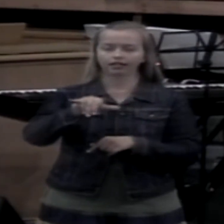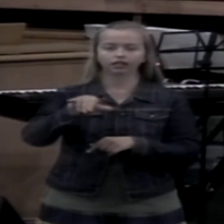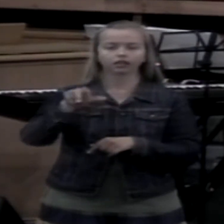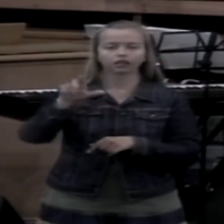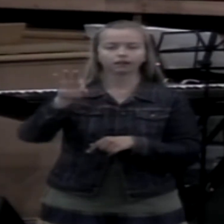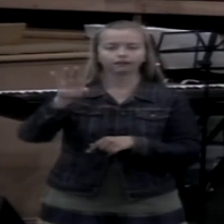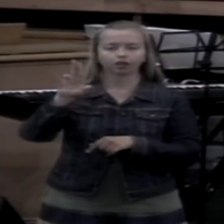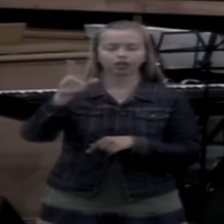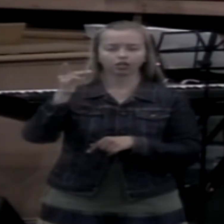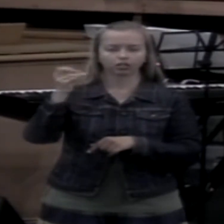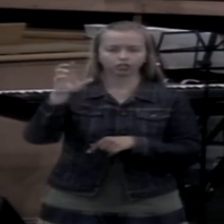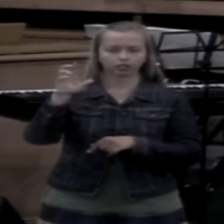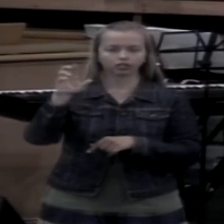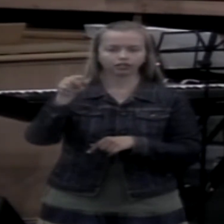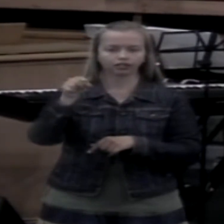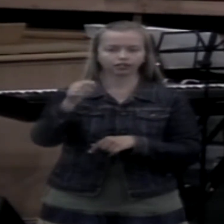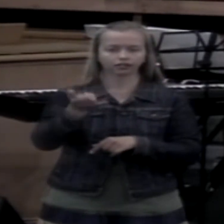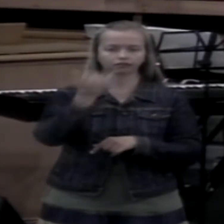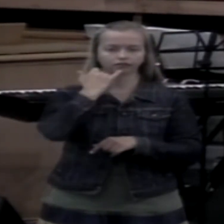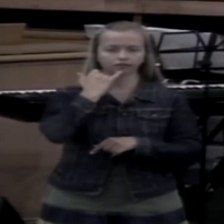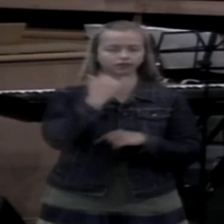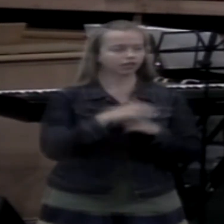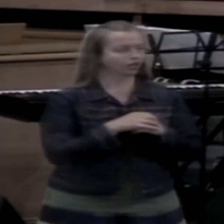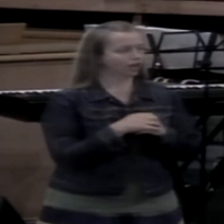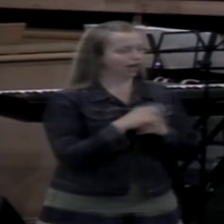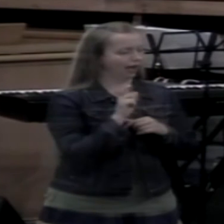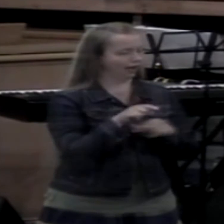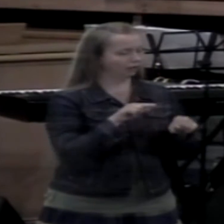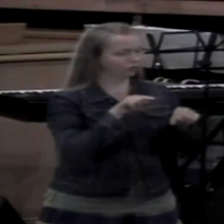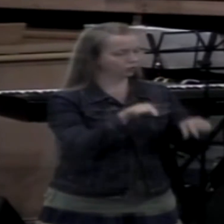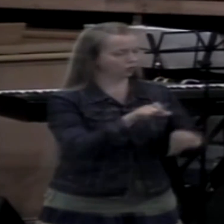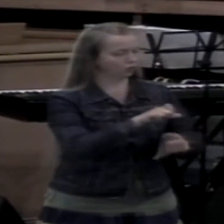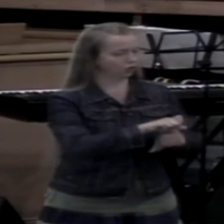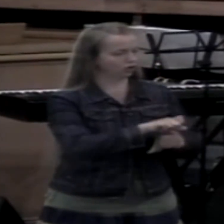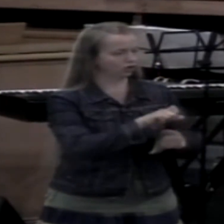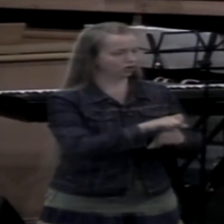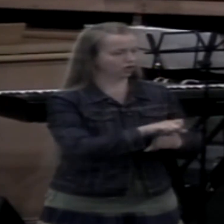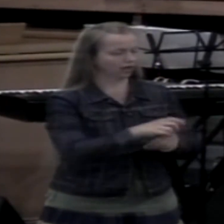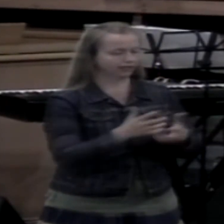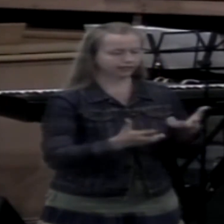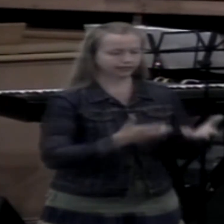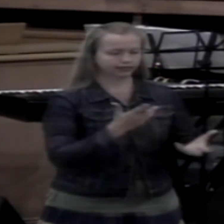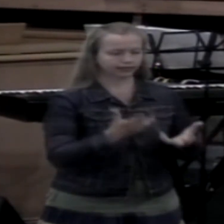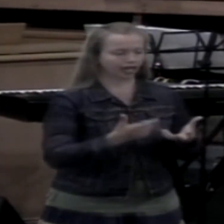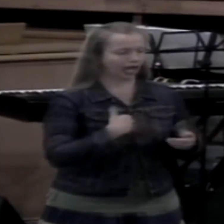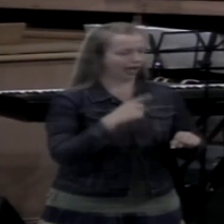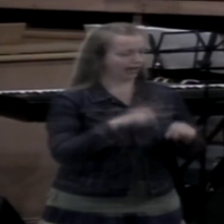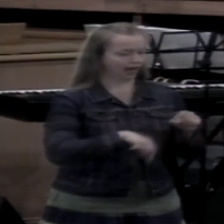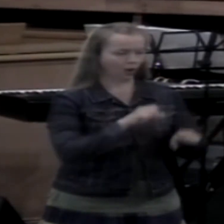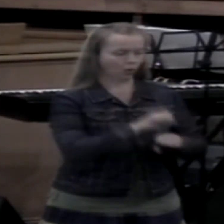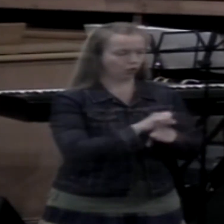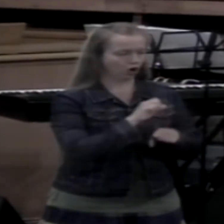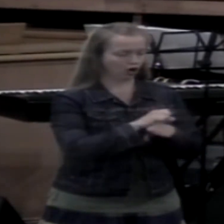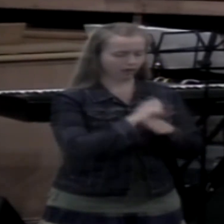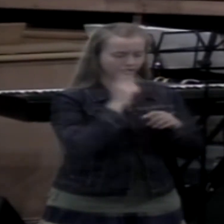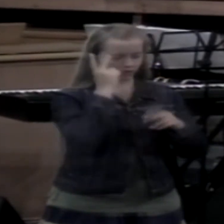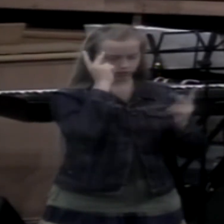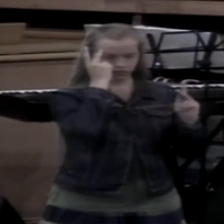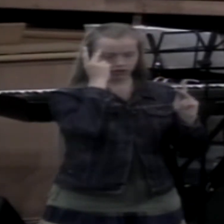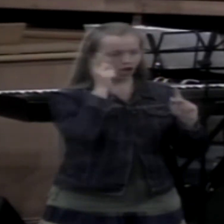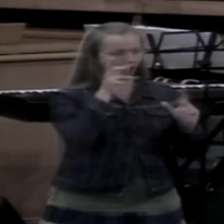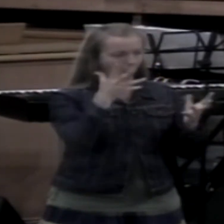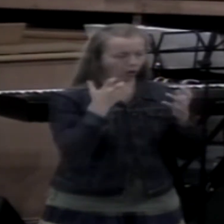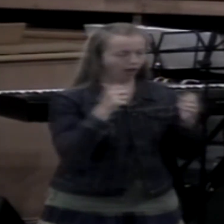Lonnie says, I've got to go to work and I can't work until I'm baptized in Jesus' name. So